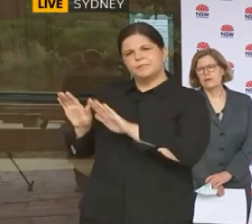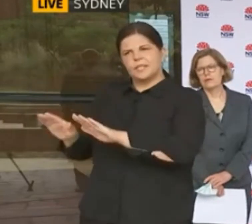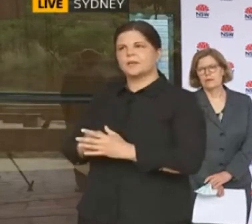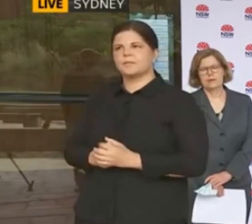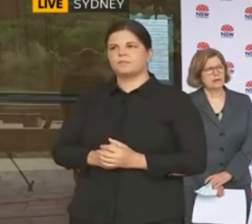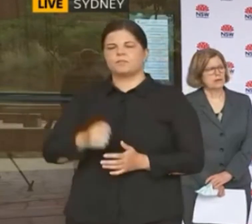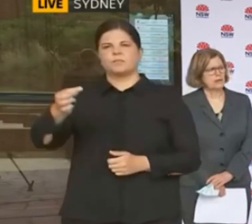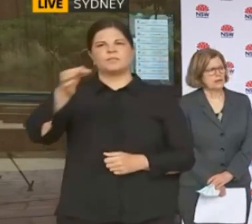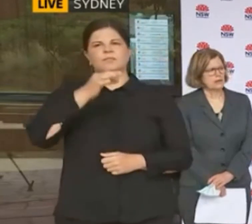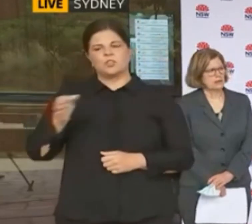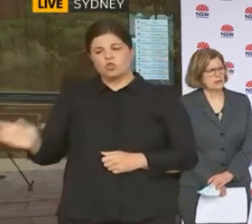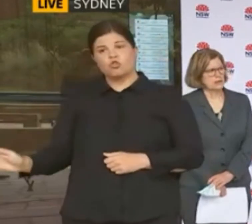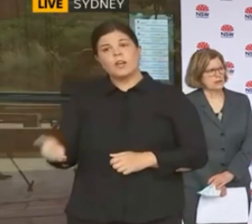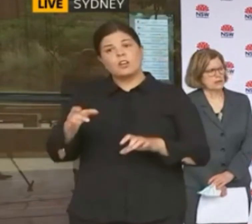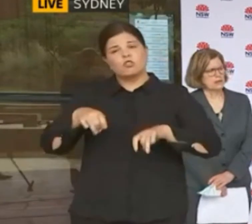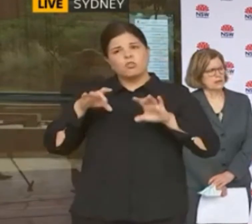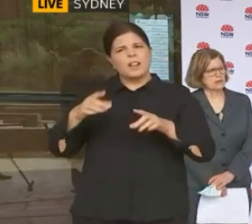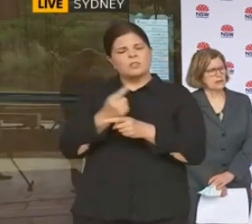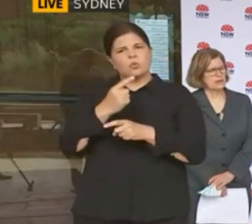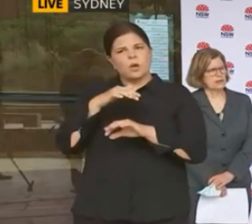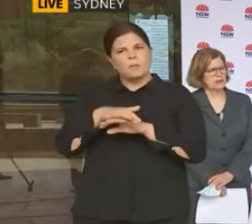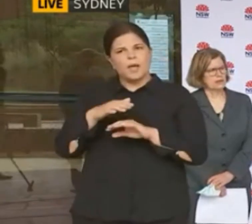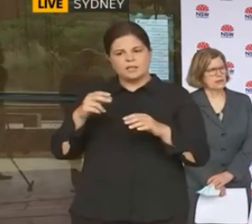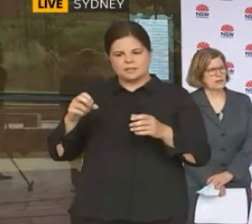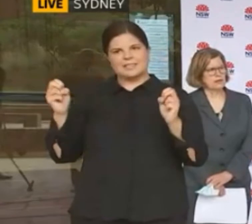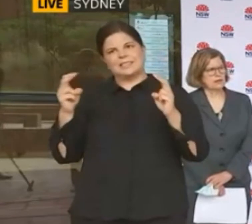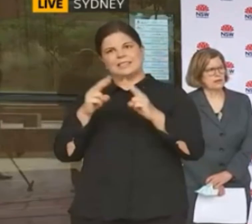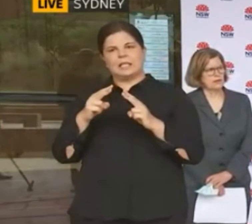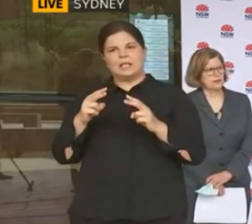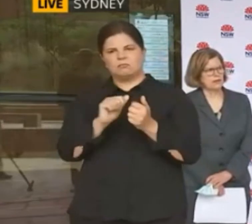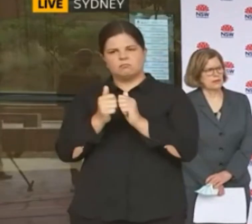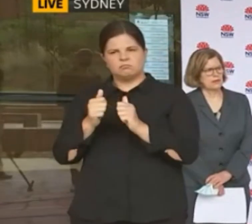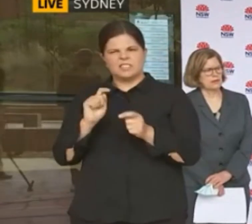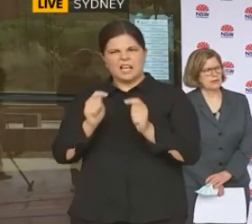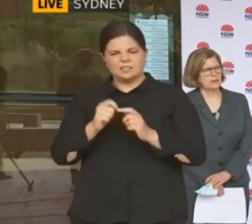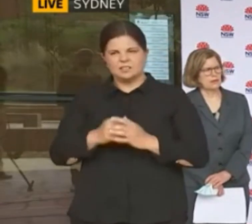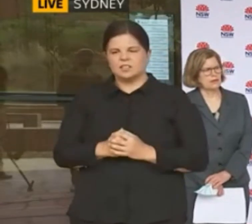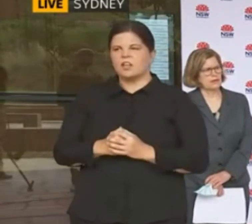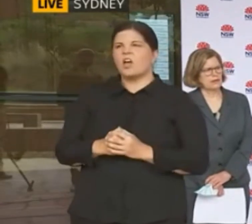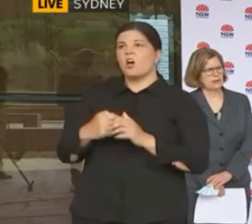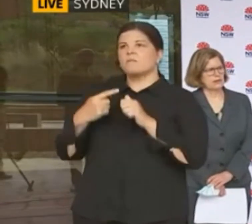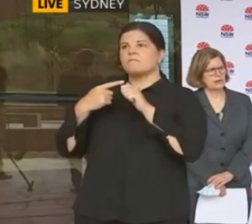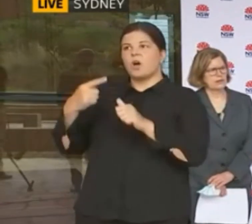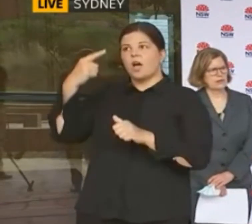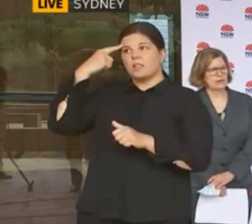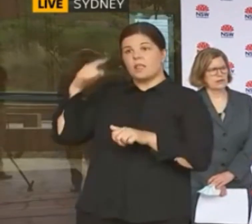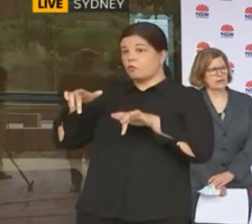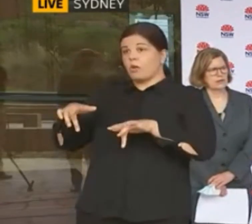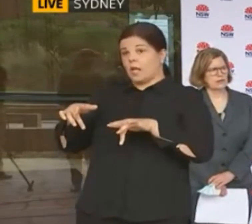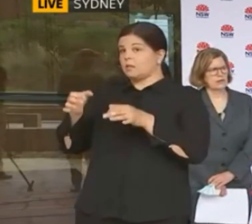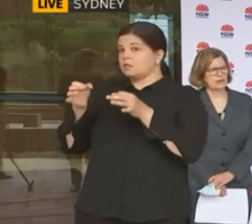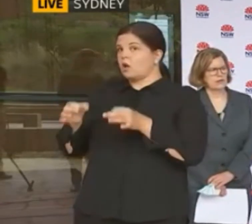from Cricket Australia about the Sydney test? Well, I've actually spoken to the chair of Cricket Australia this morning. I think they're making their decision at around 11:30 this